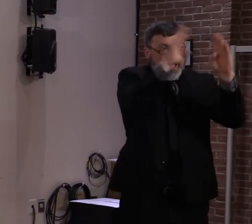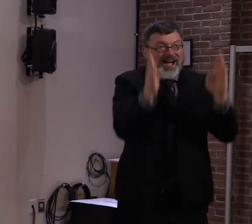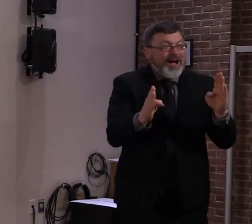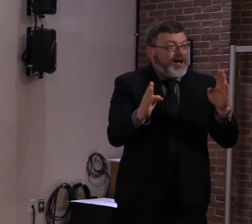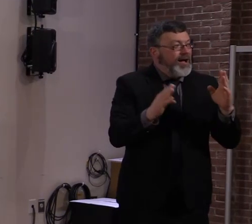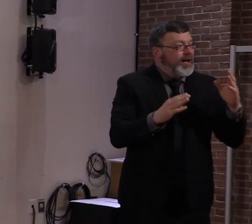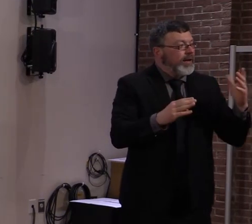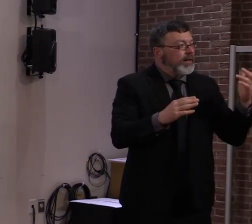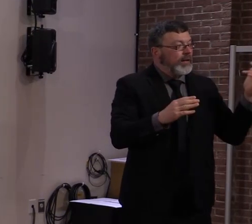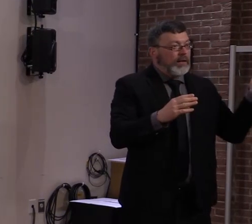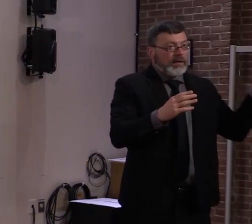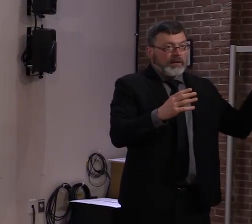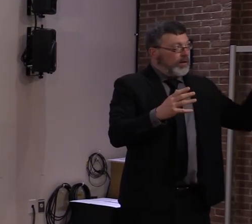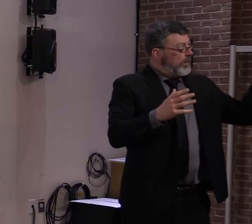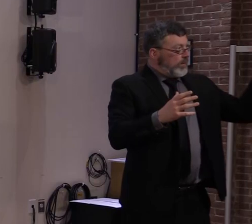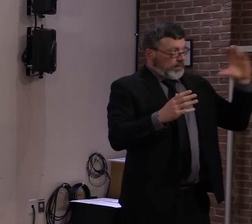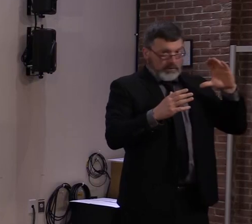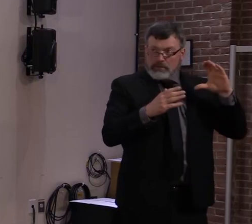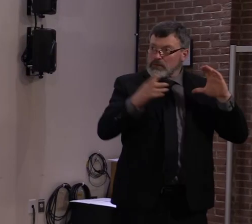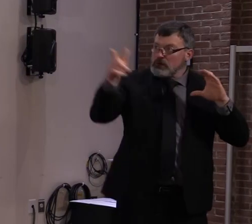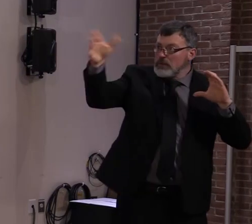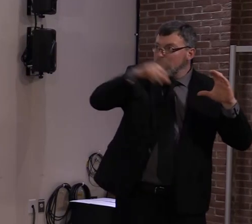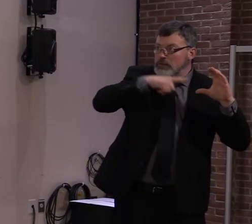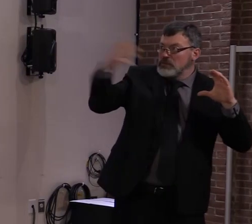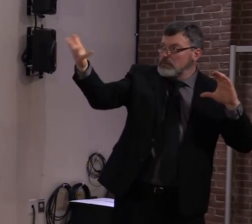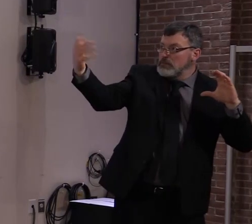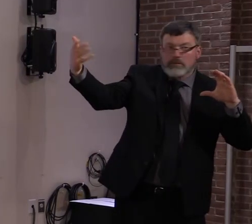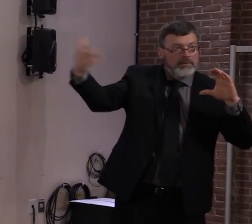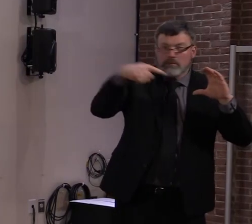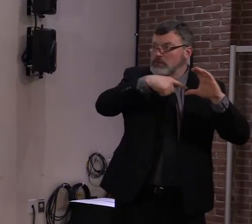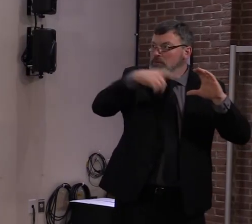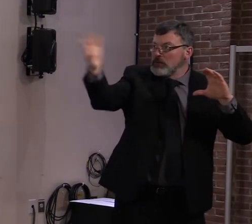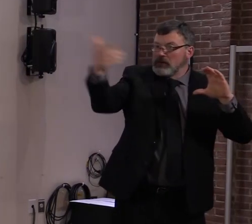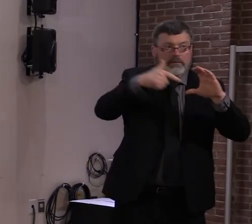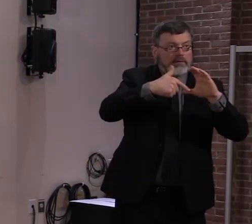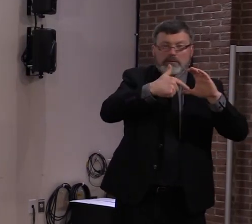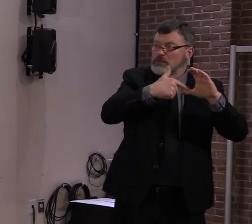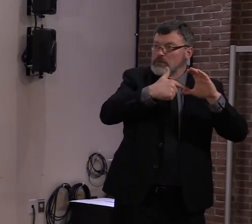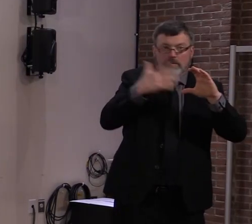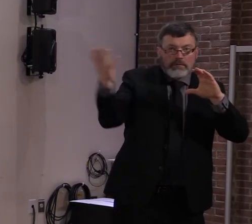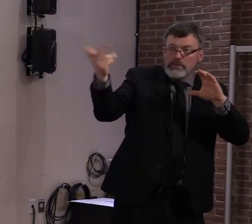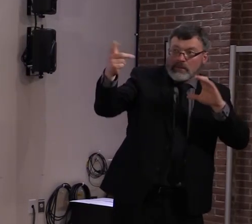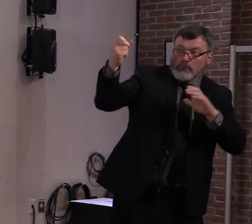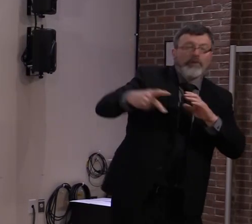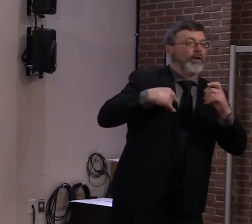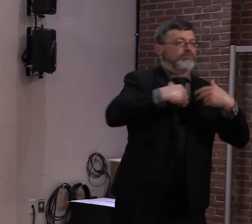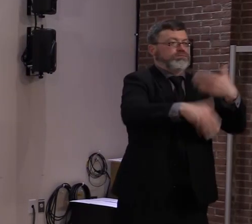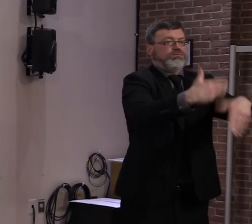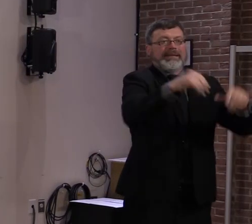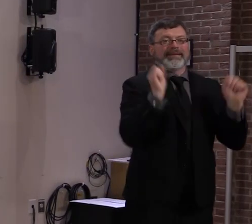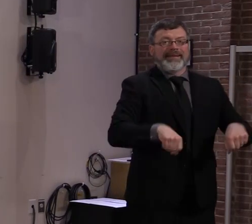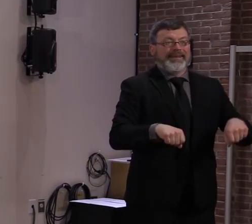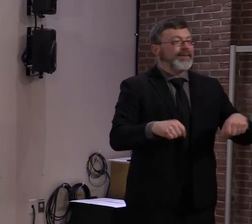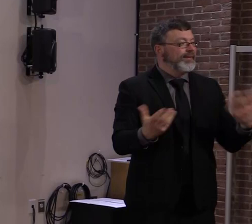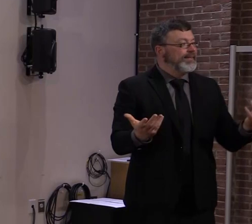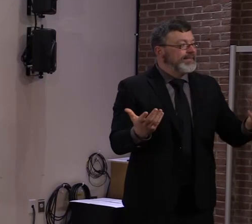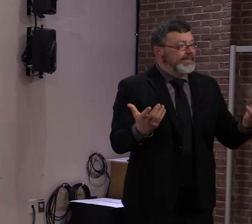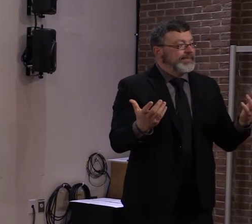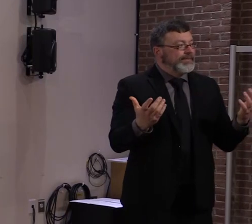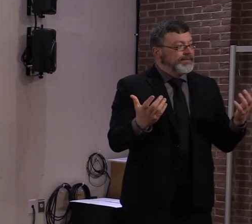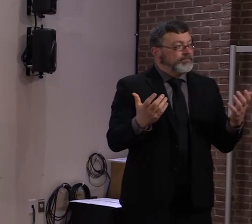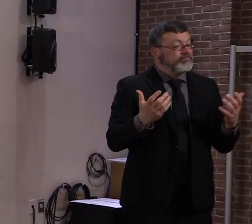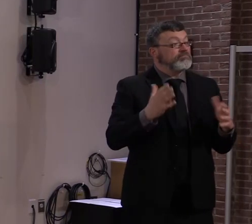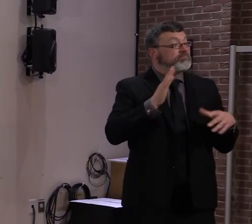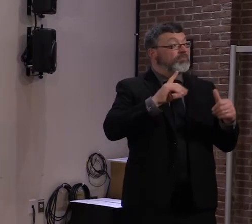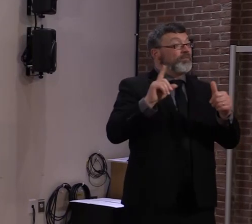Scott's housing proposal. Now, here is how we utilize the nearly $40 million to achieve the first step